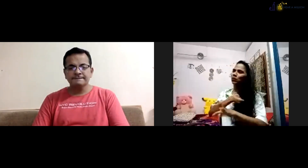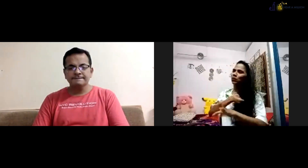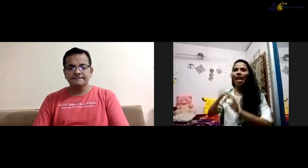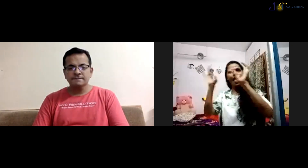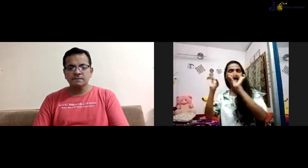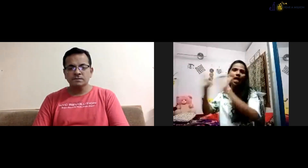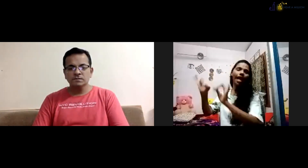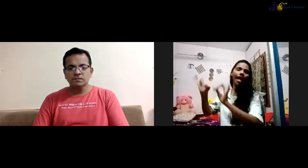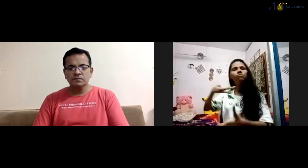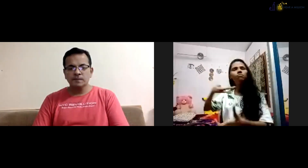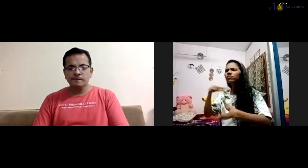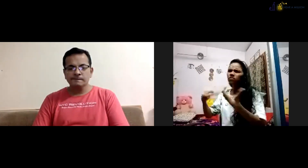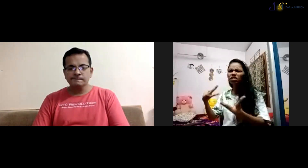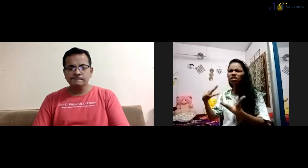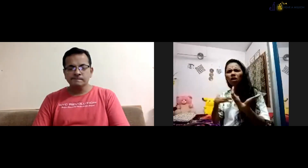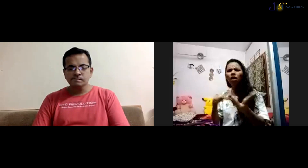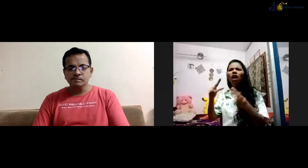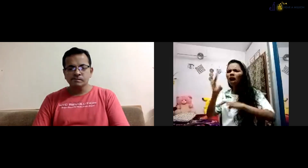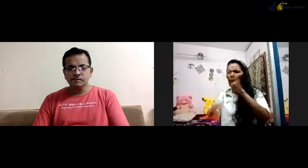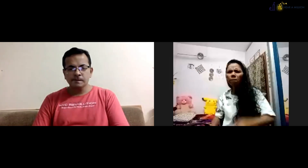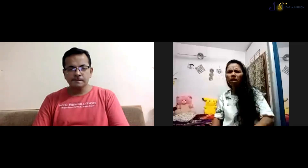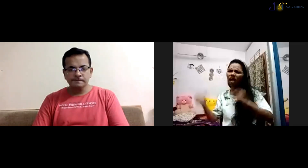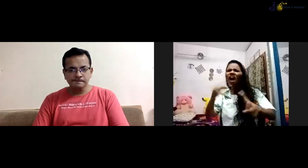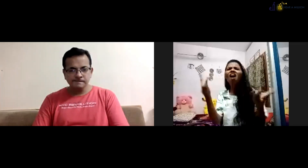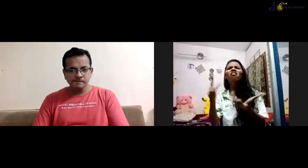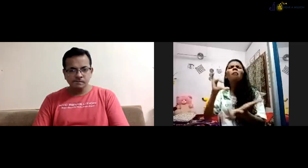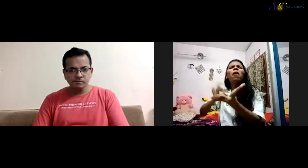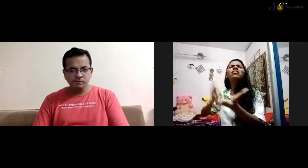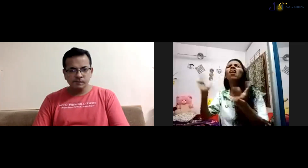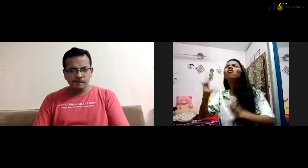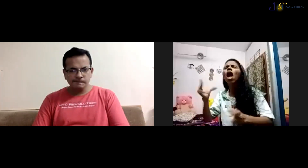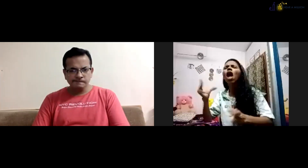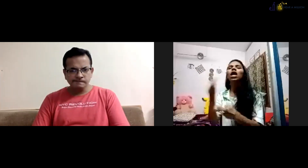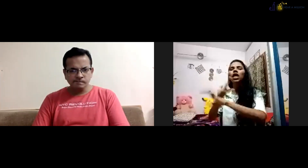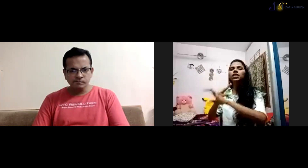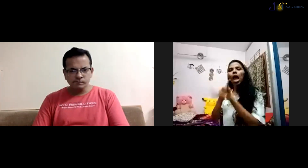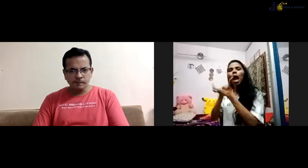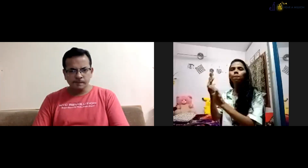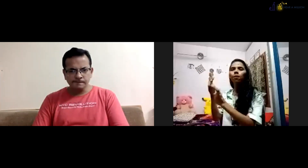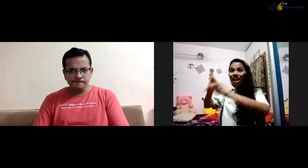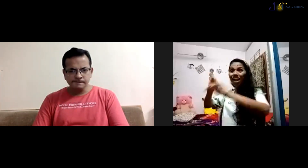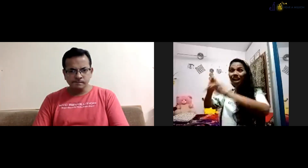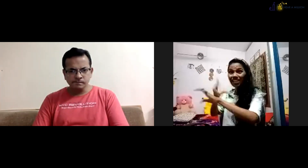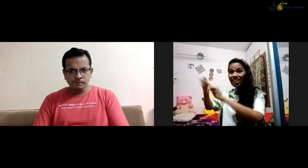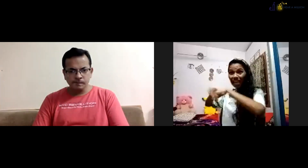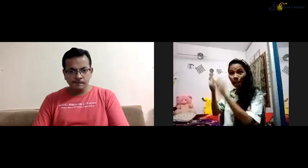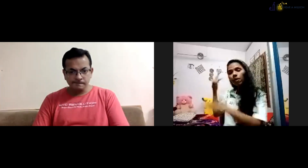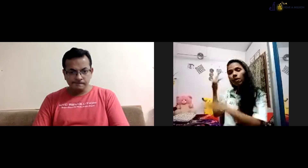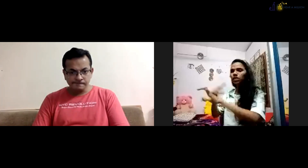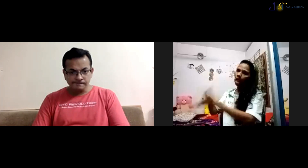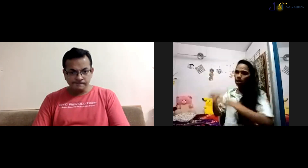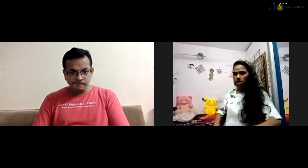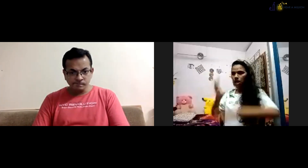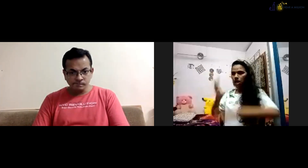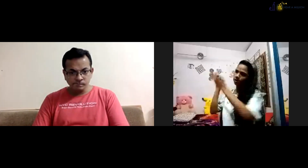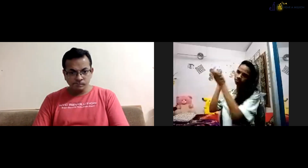that you got operated and you now having the artificial limb. How did you feeling? So I said, that's okay. That's the thing which I have to use for